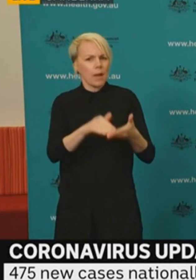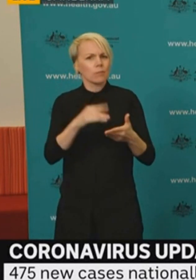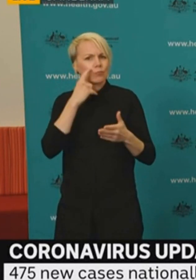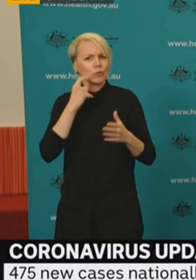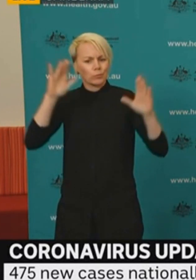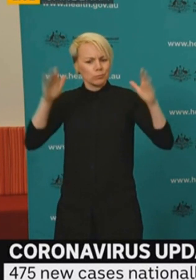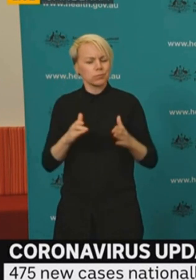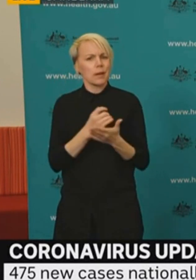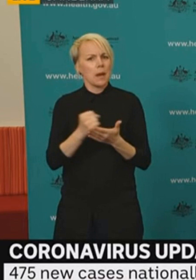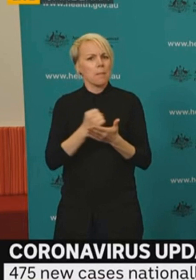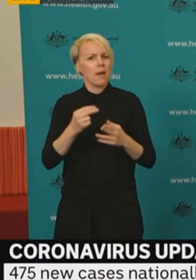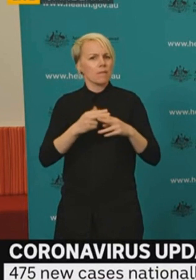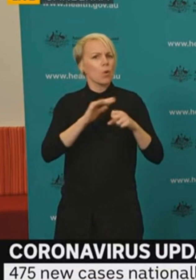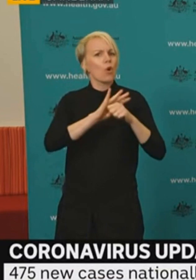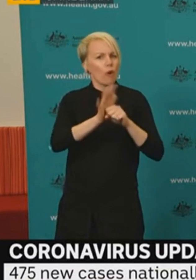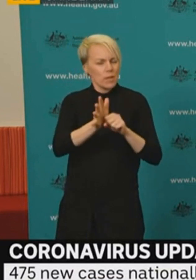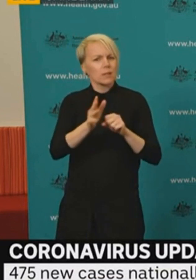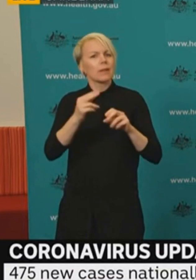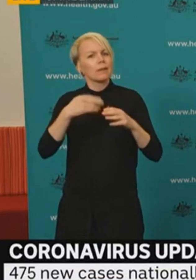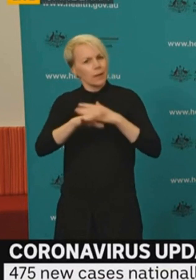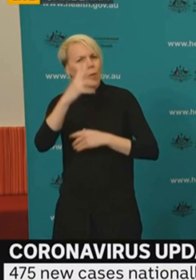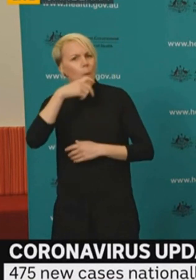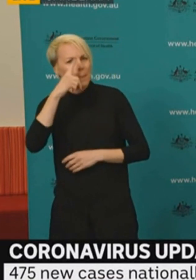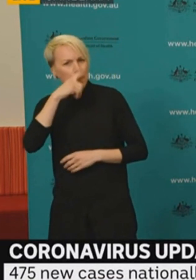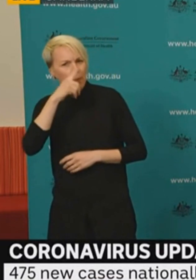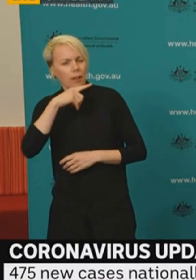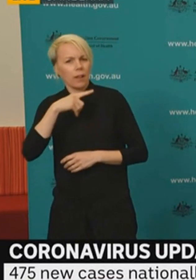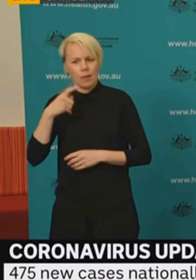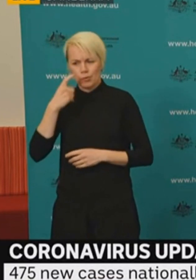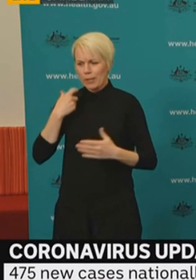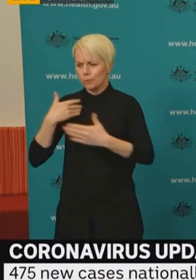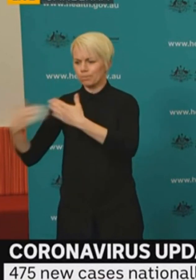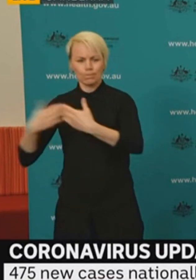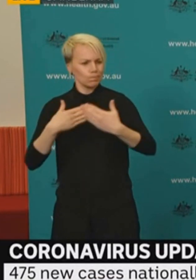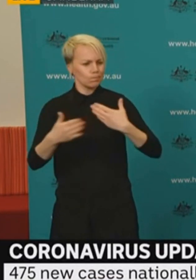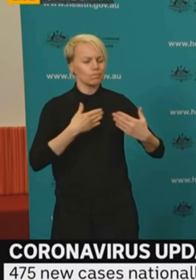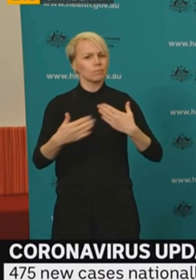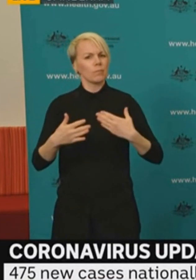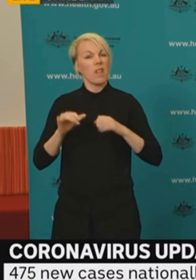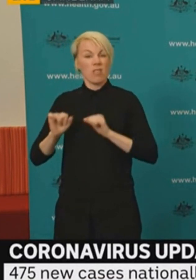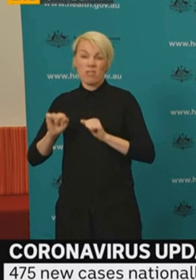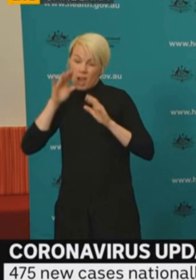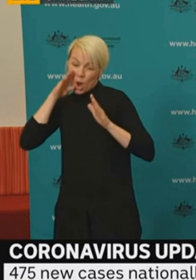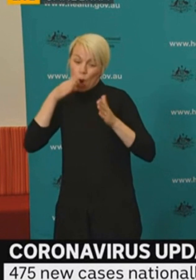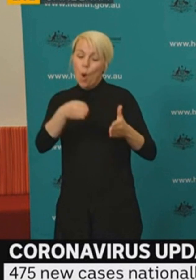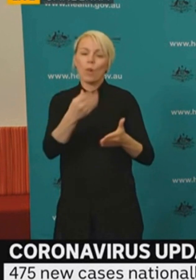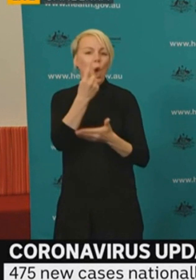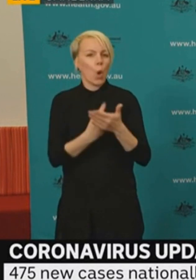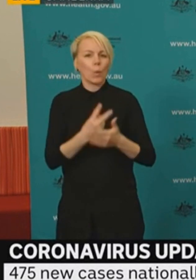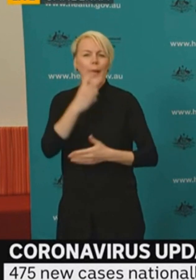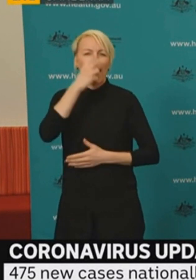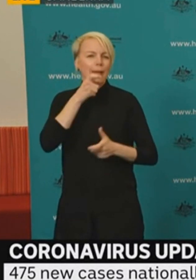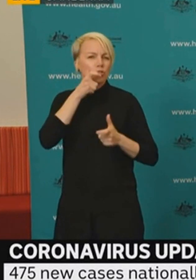other organisations to formalise a response centre dealing specifically with aged care and